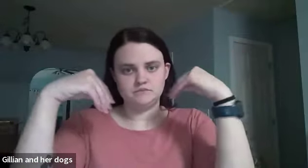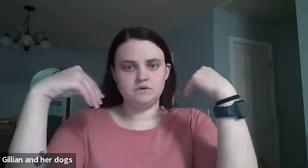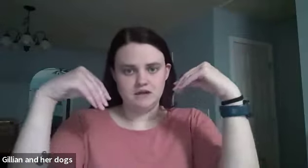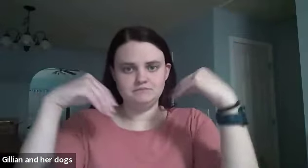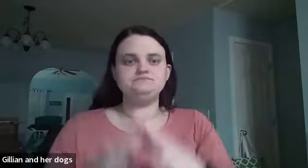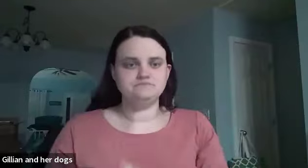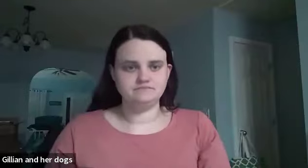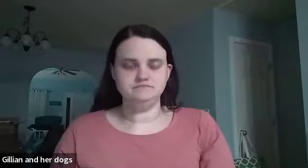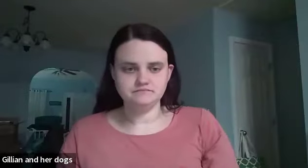Okay.